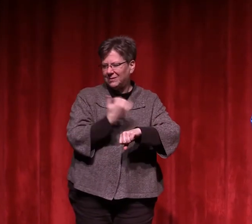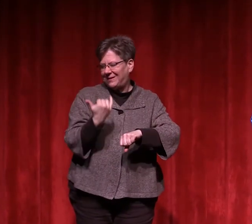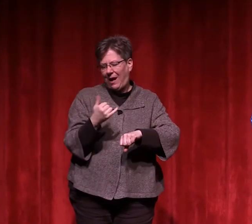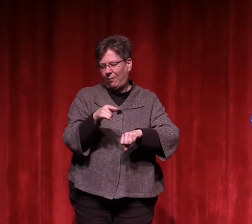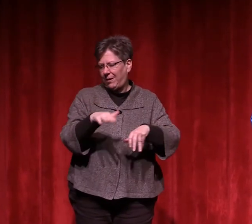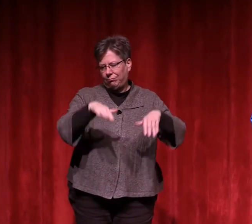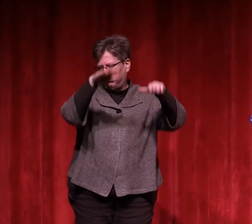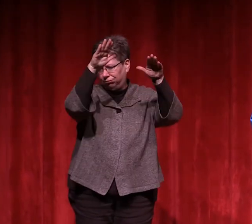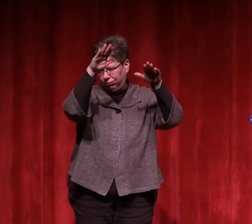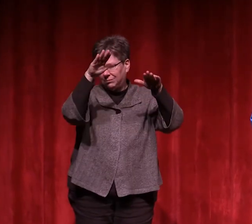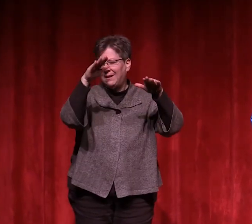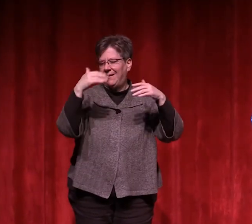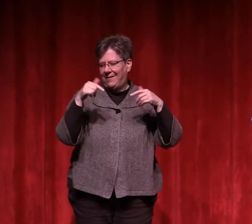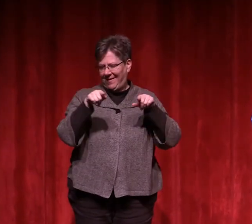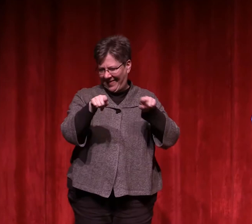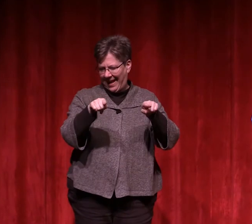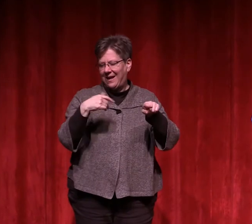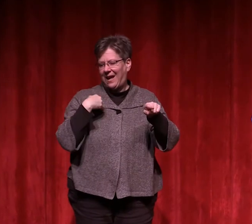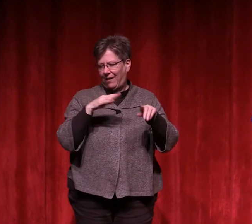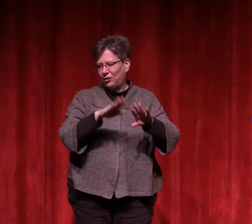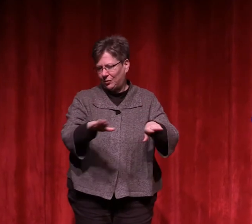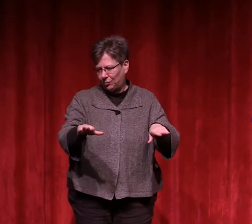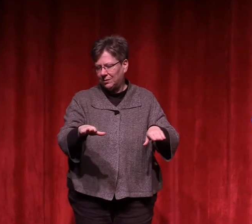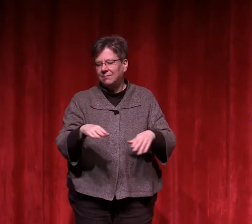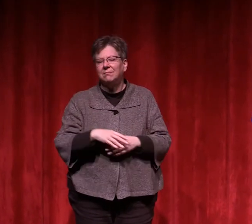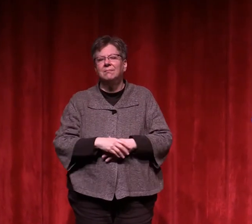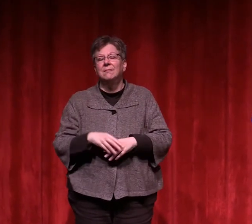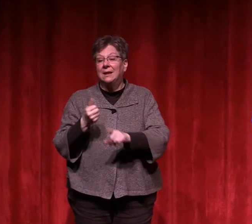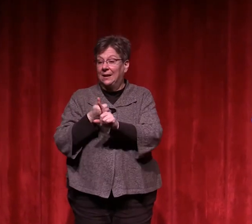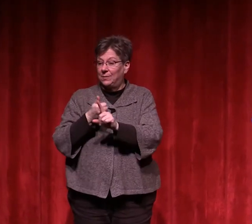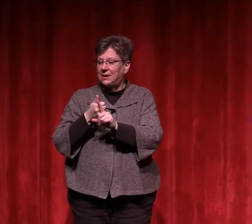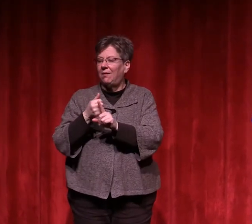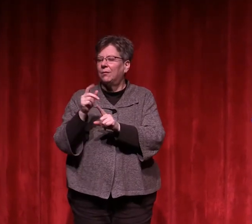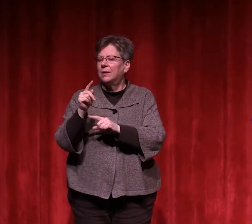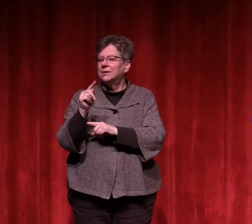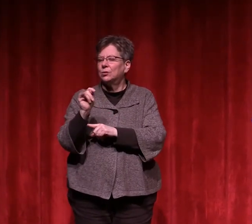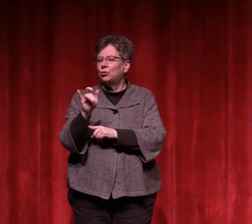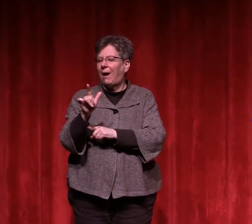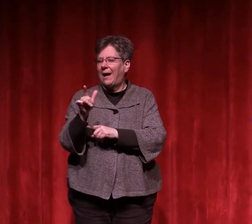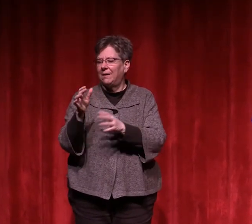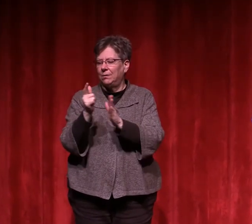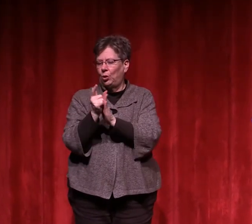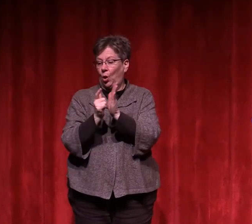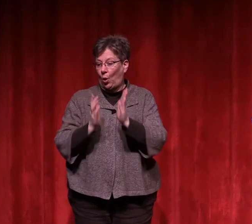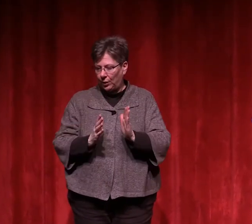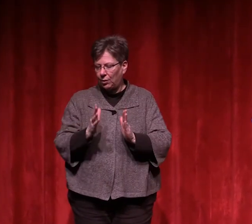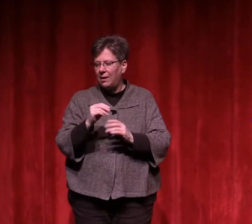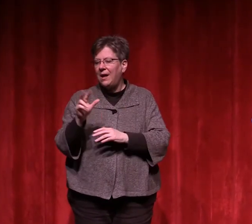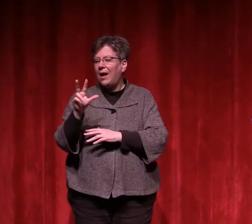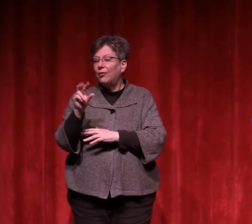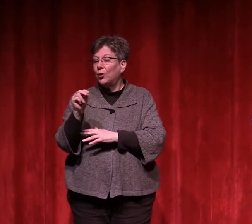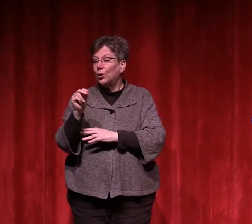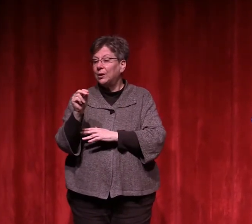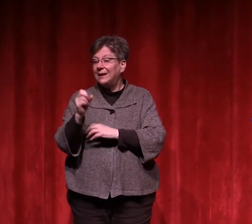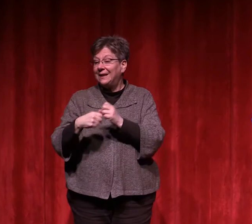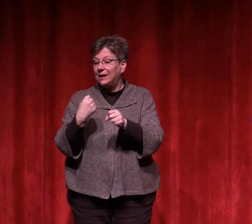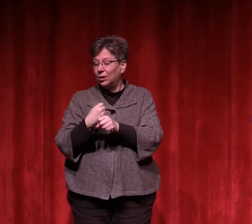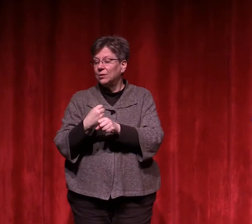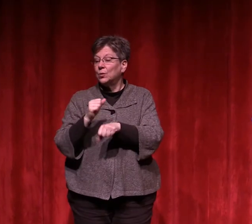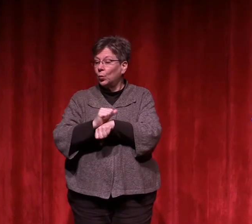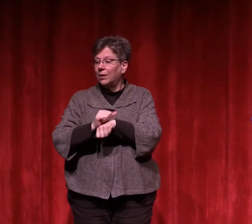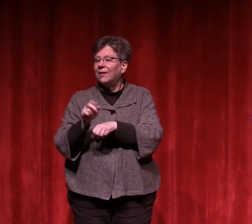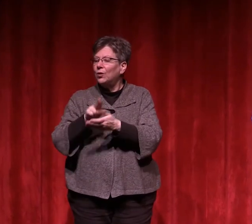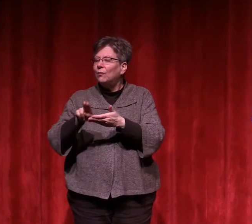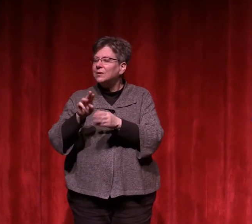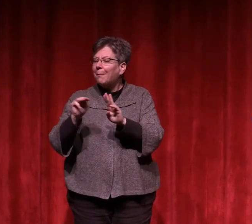own. In a long career as a trial lawyer, including 30 years as a law professor at the University of